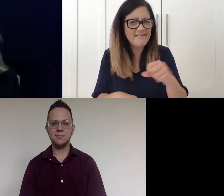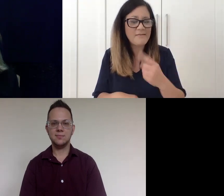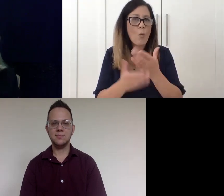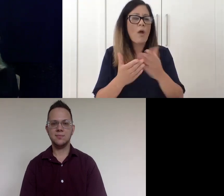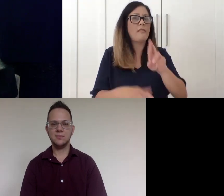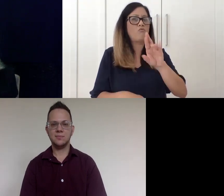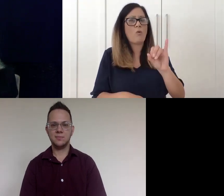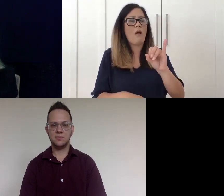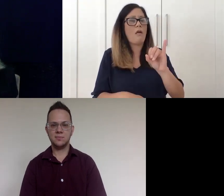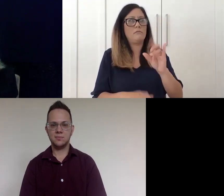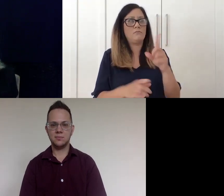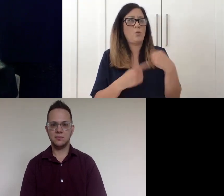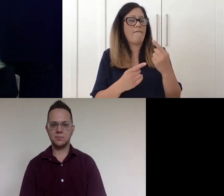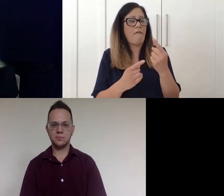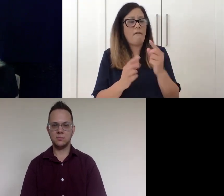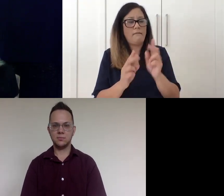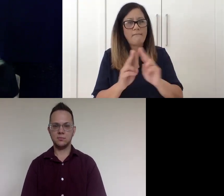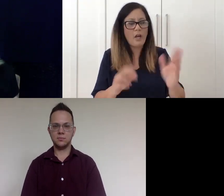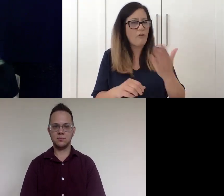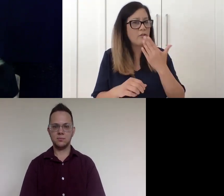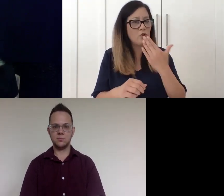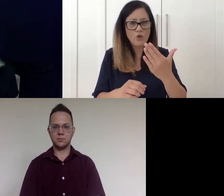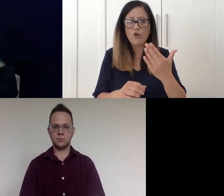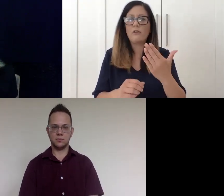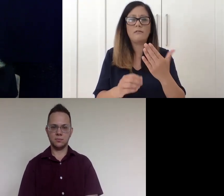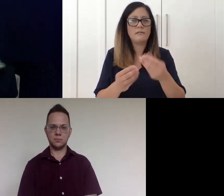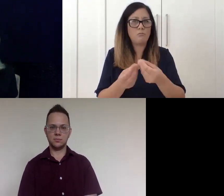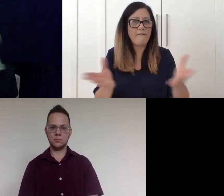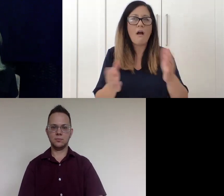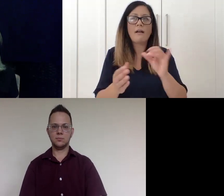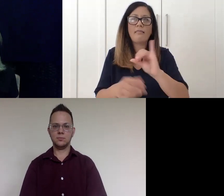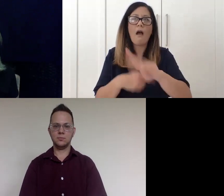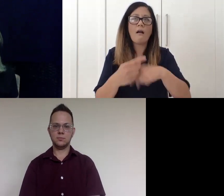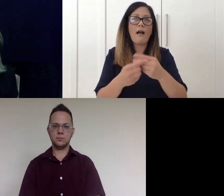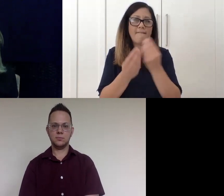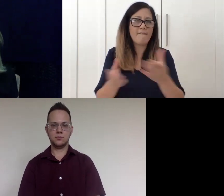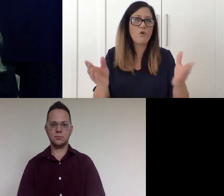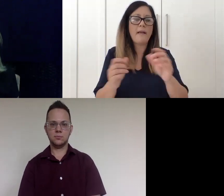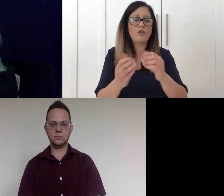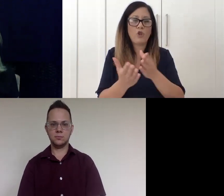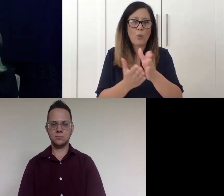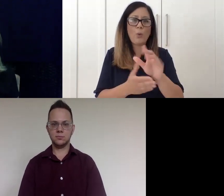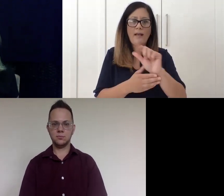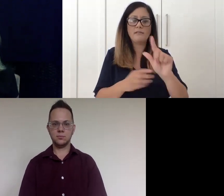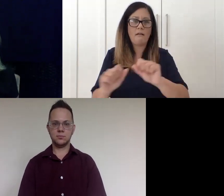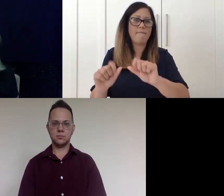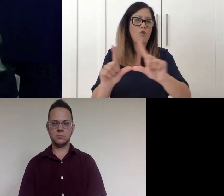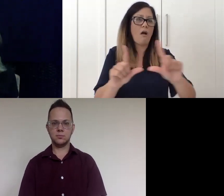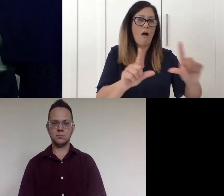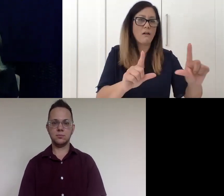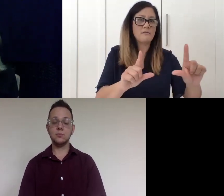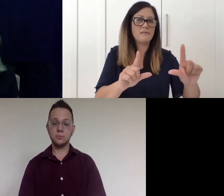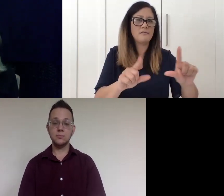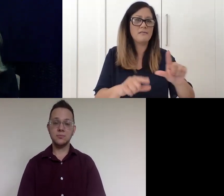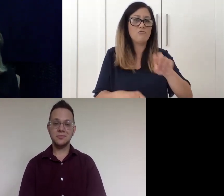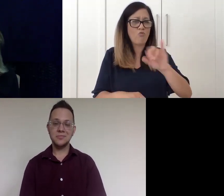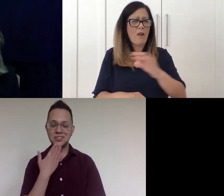sad. I will say that in Rhode Island so far, we've done a good job of providing information through